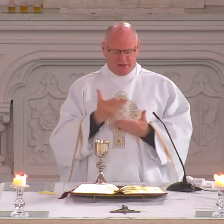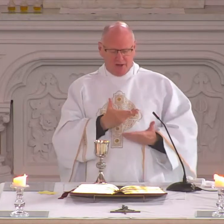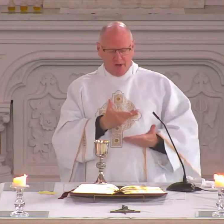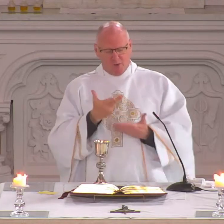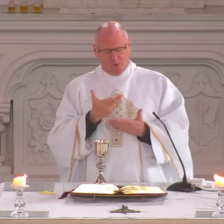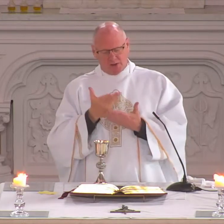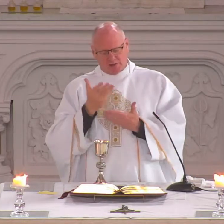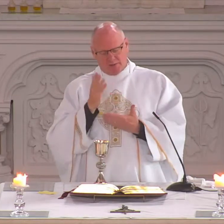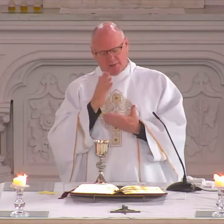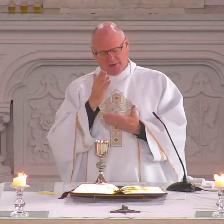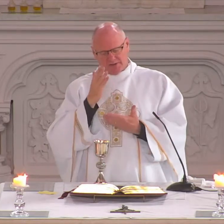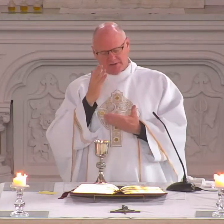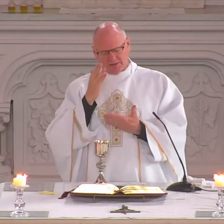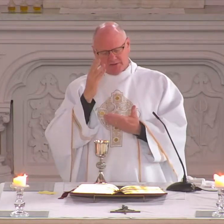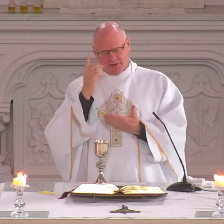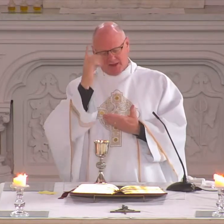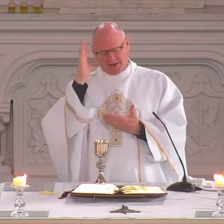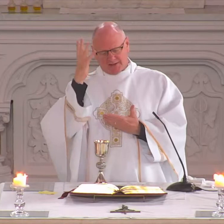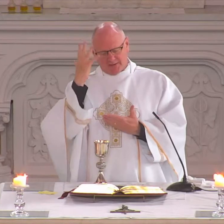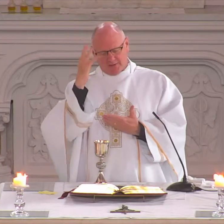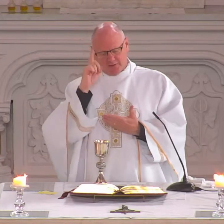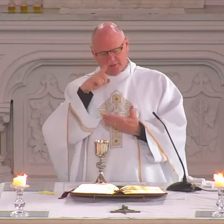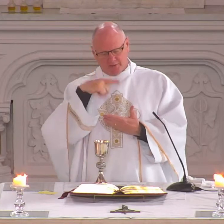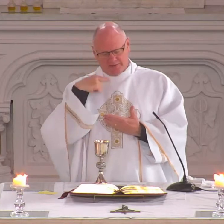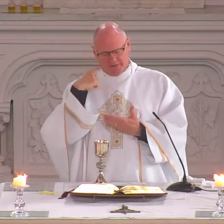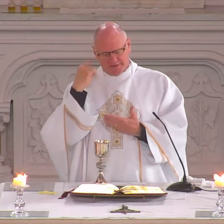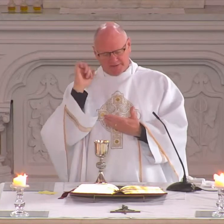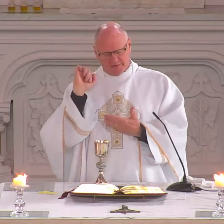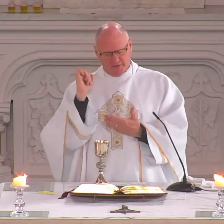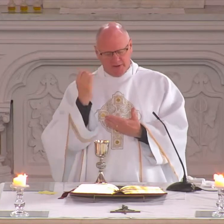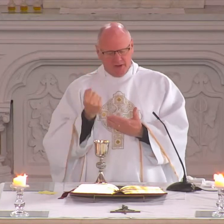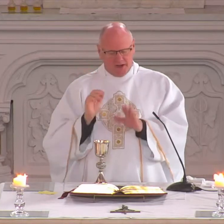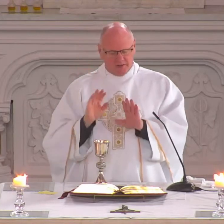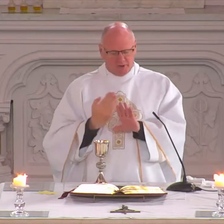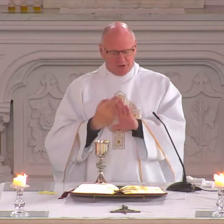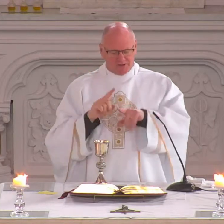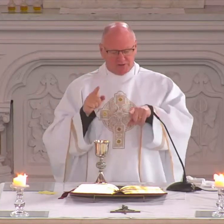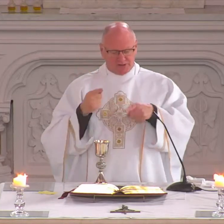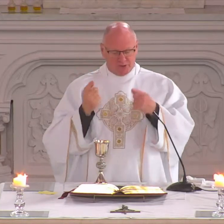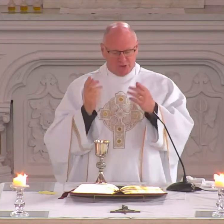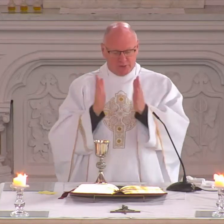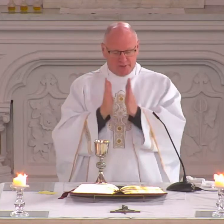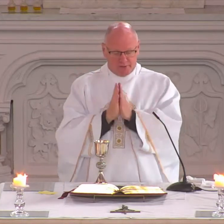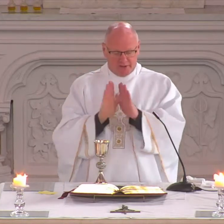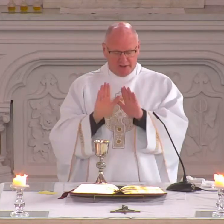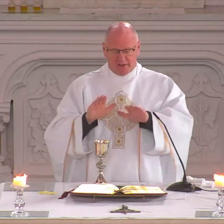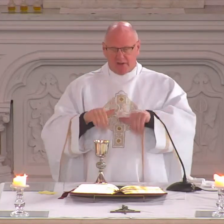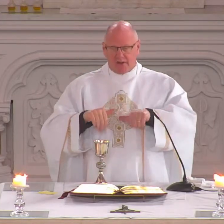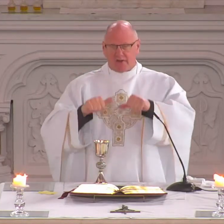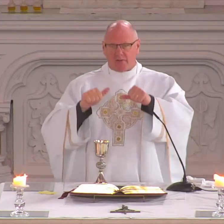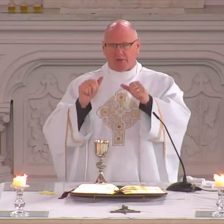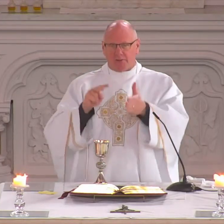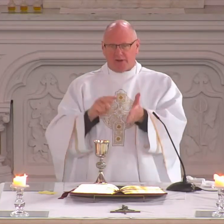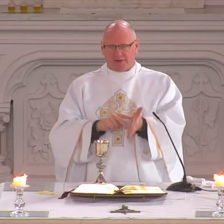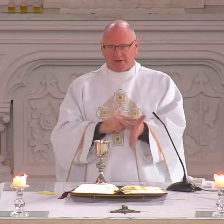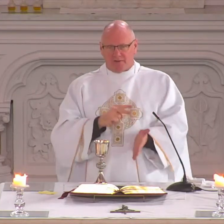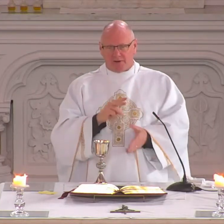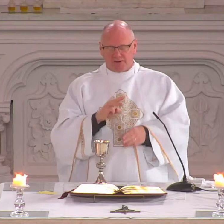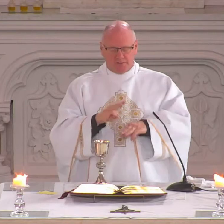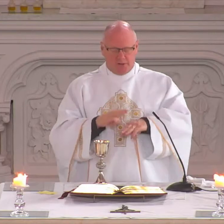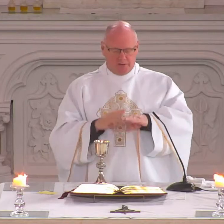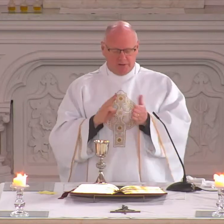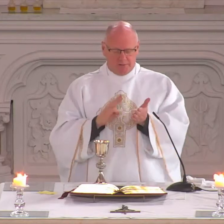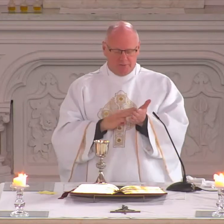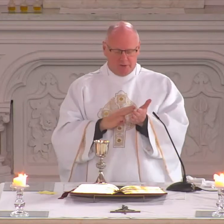mercy. Welcome them into the light of your face. Have mercy on us all, we pray, with the Blessed